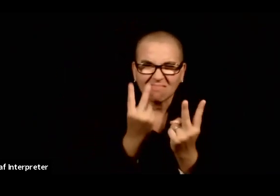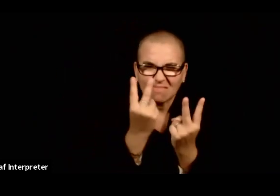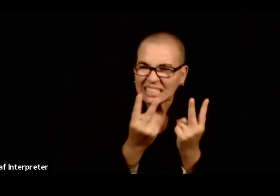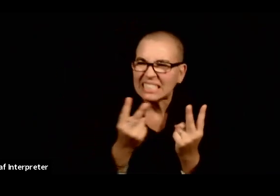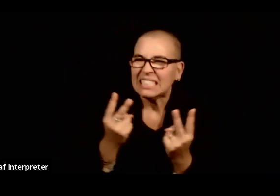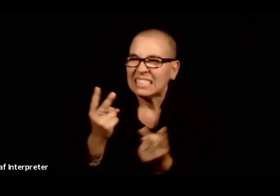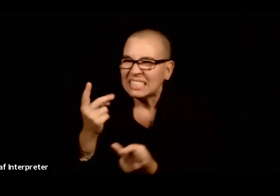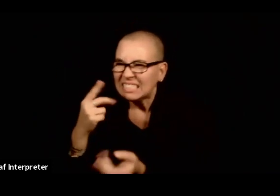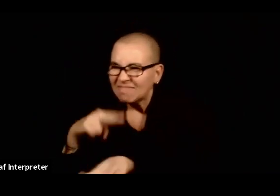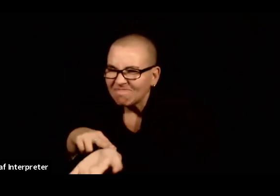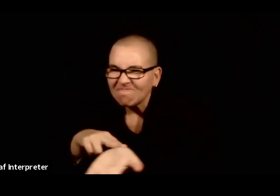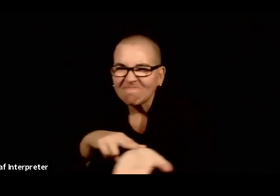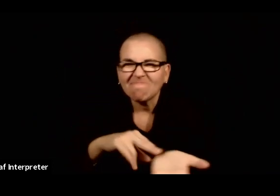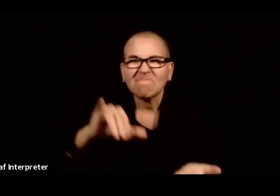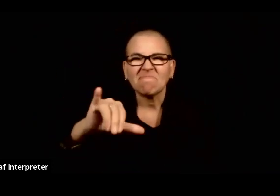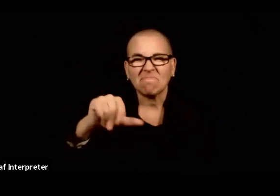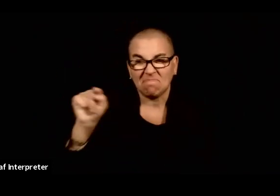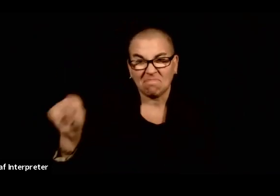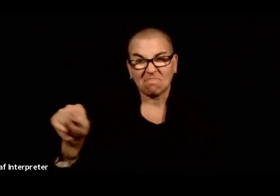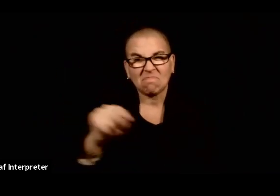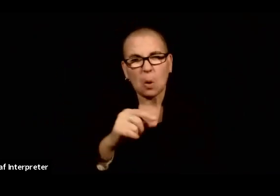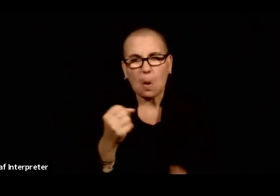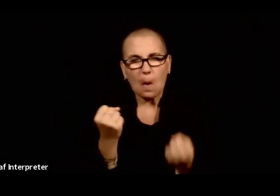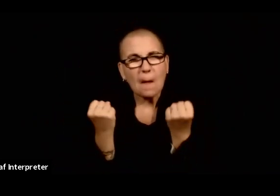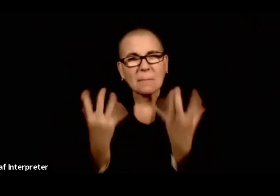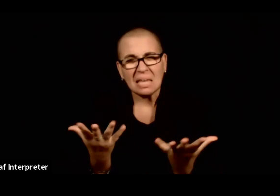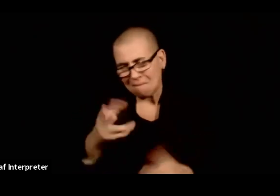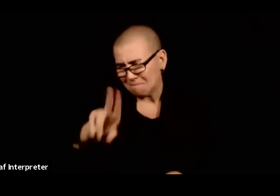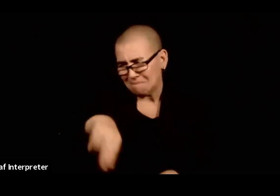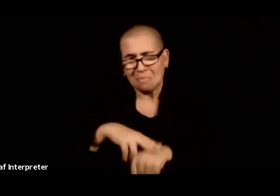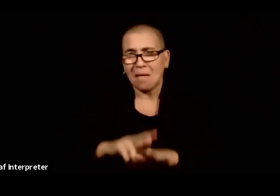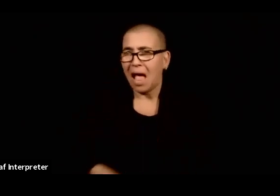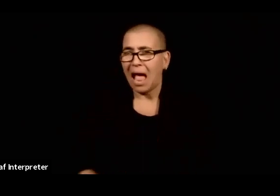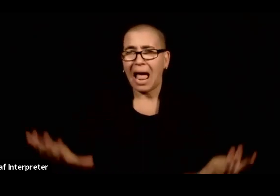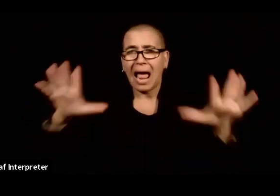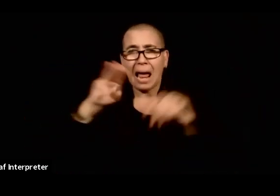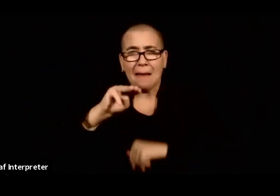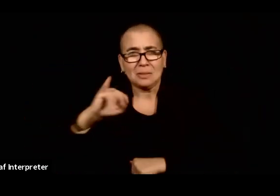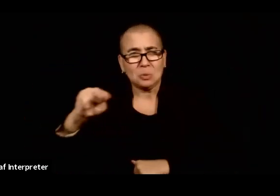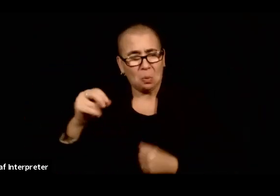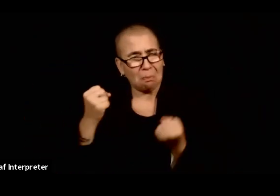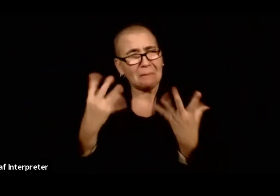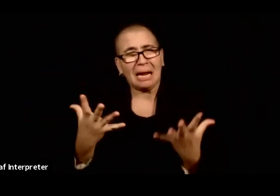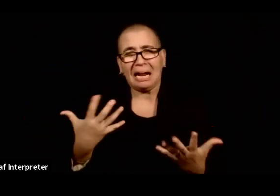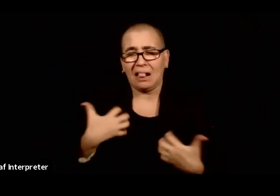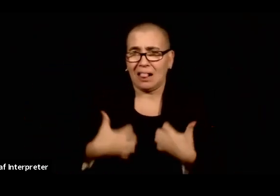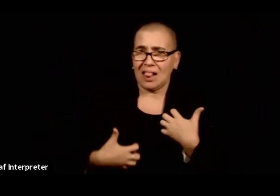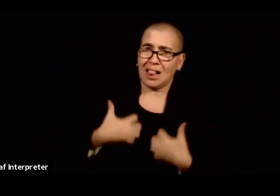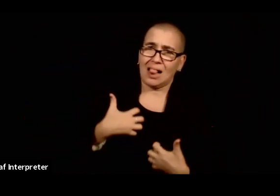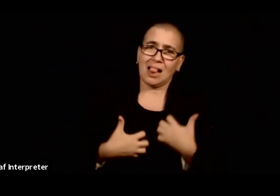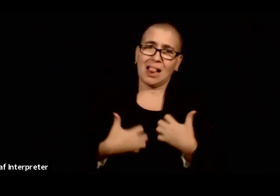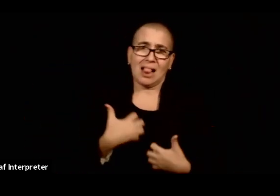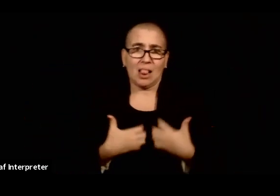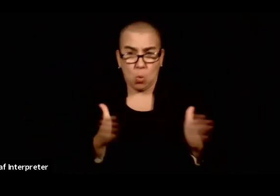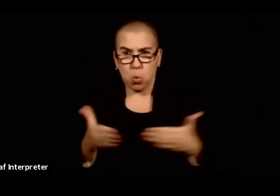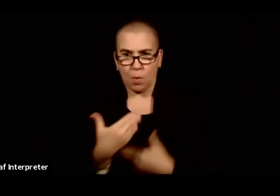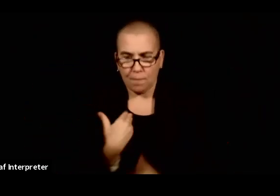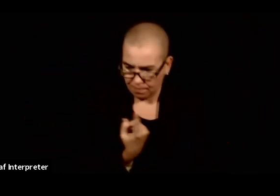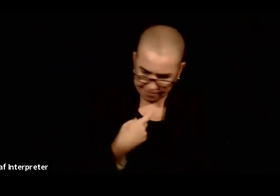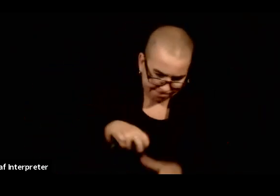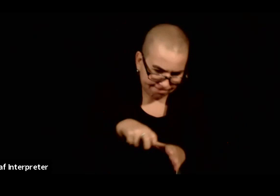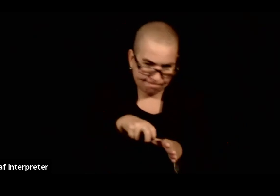whose lives currently look like this. They are alone in a room or perhaps a small apartment almost all